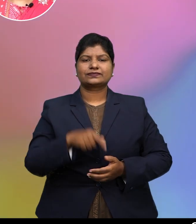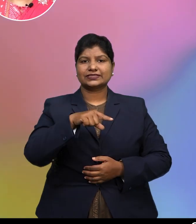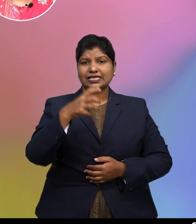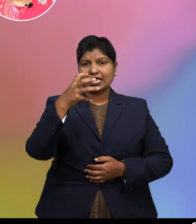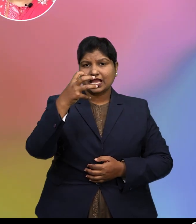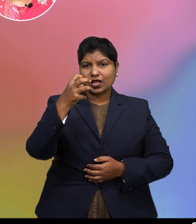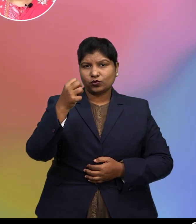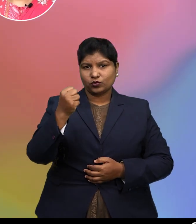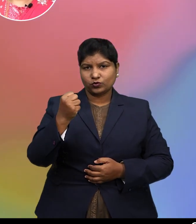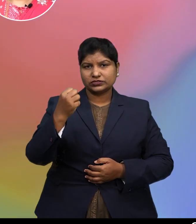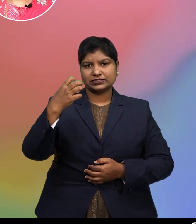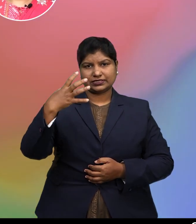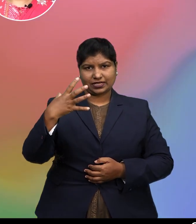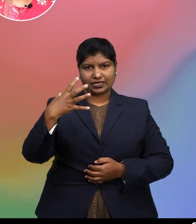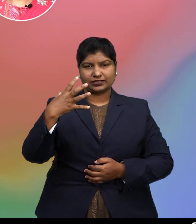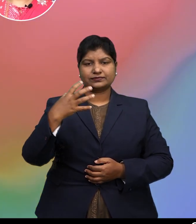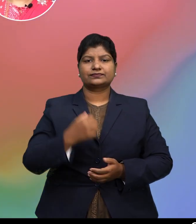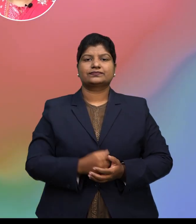contract and relax